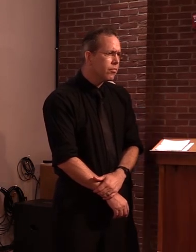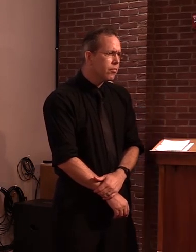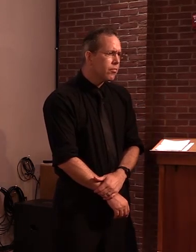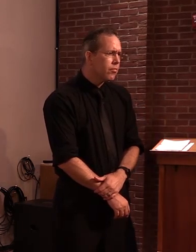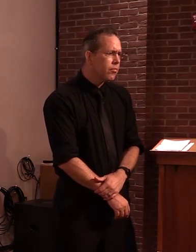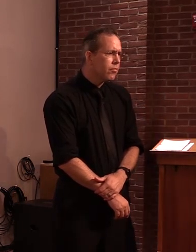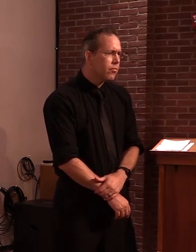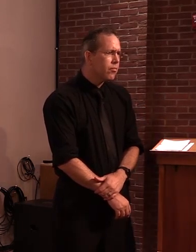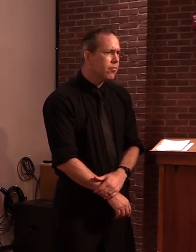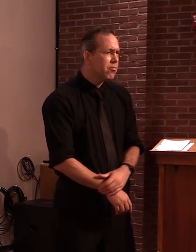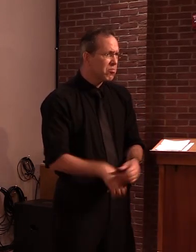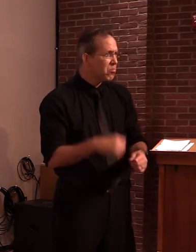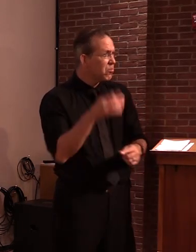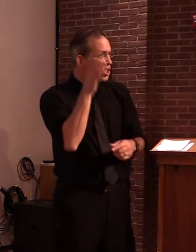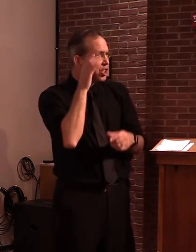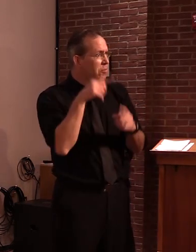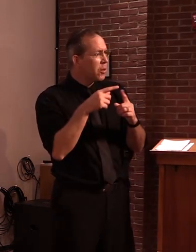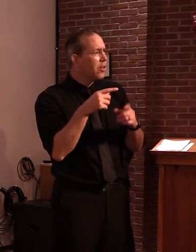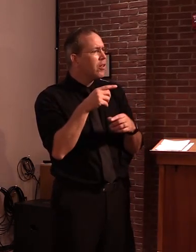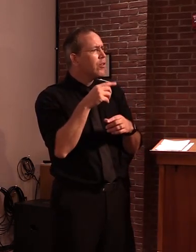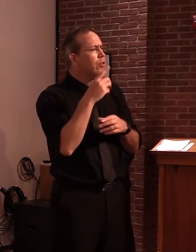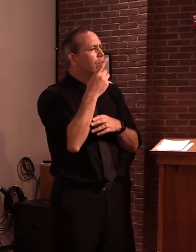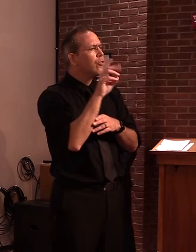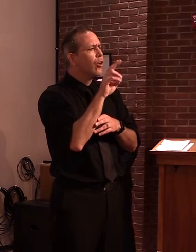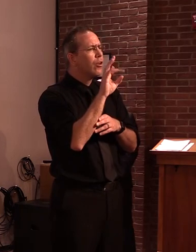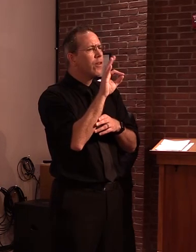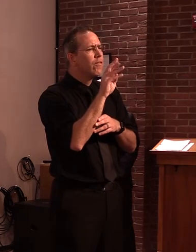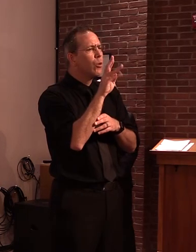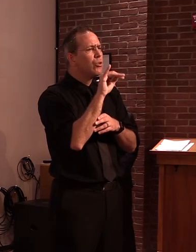Could that kind of a mandate be coming next?